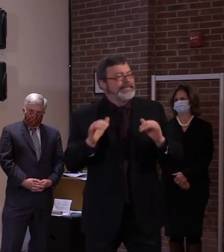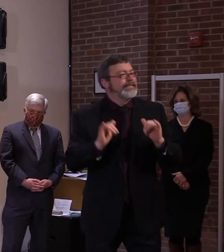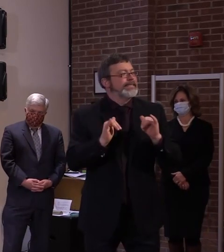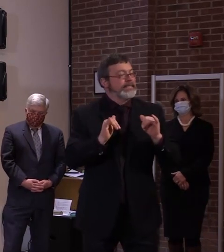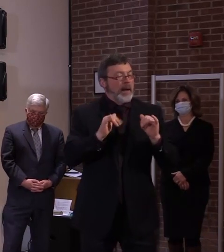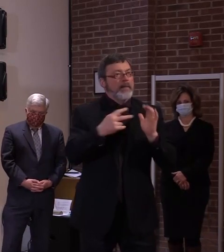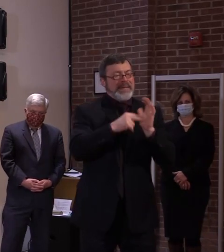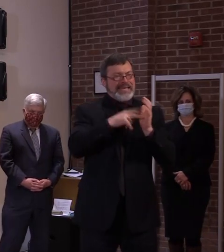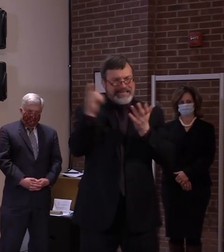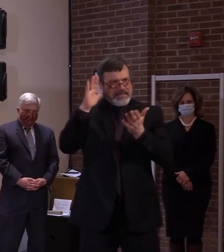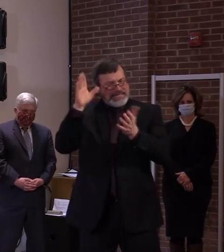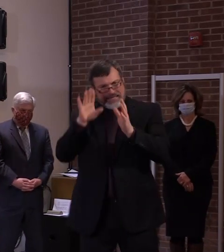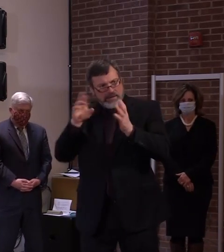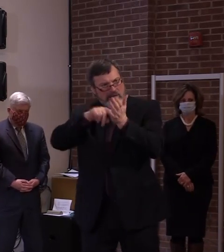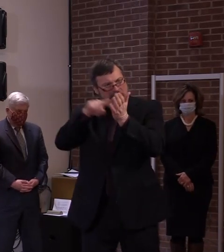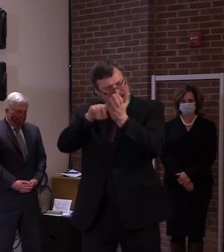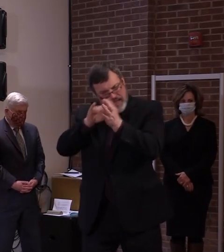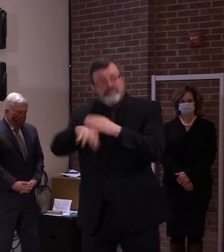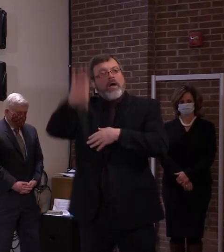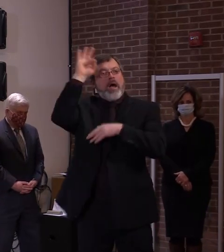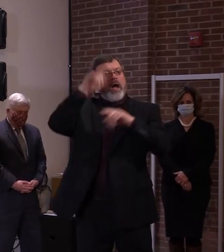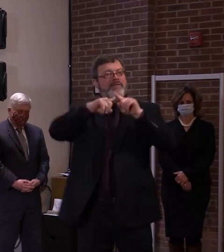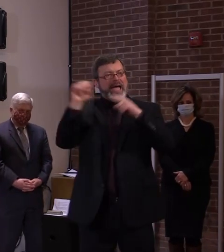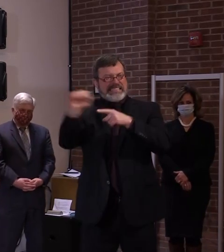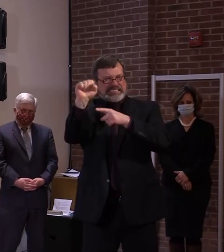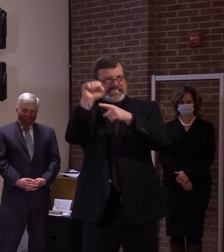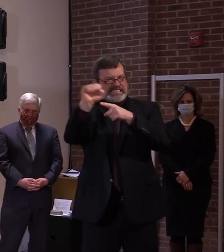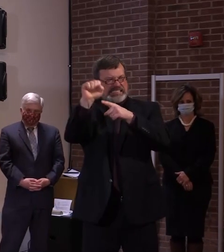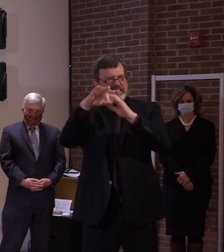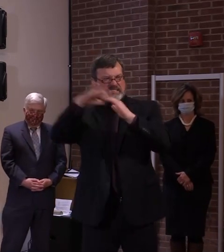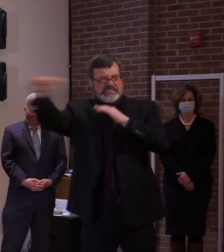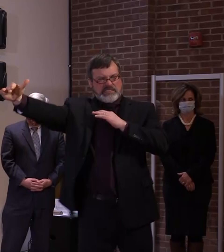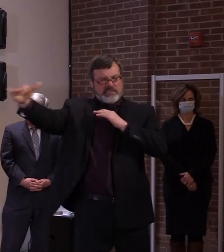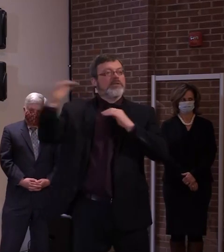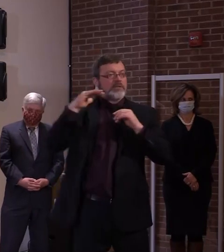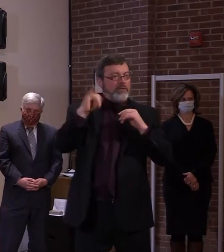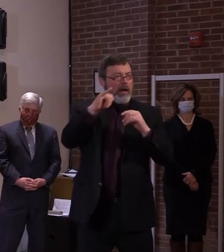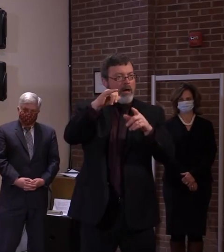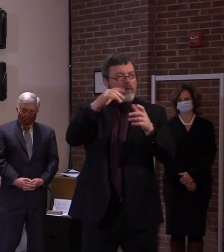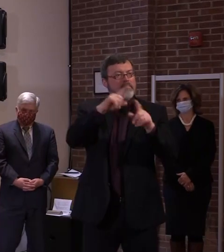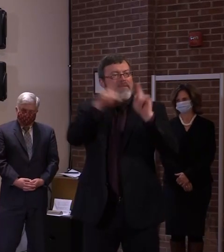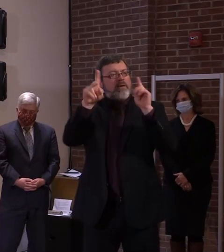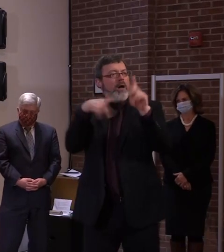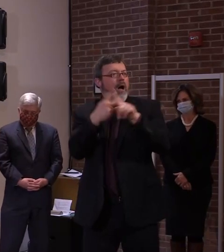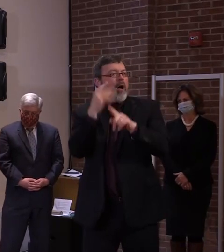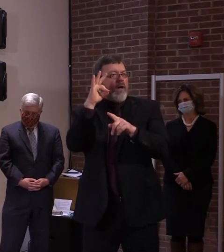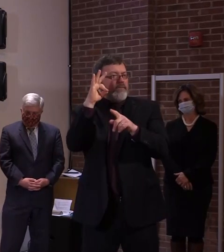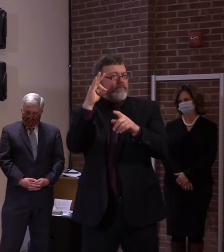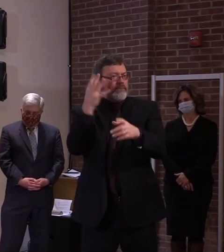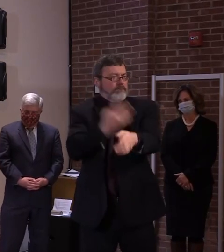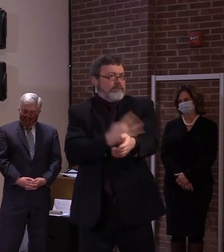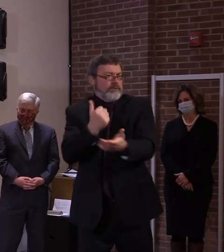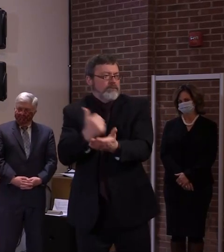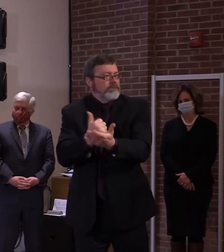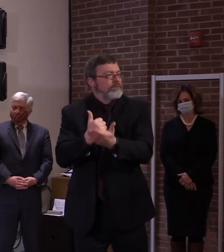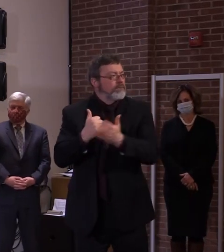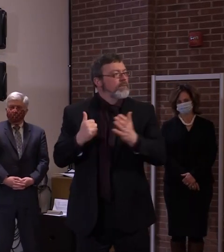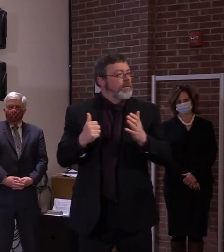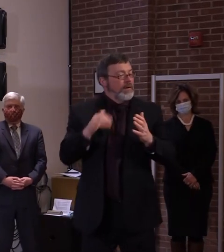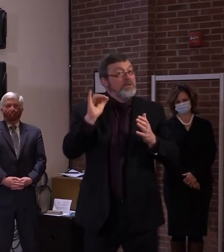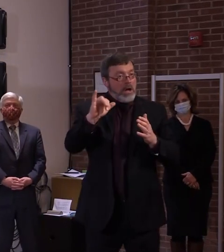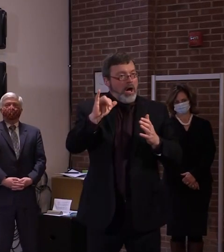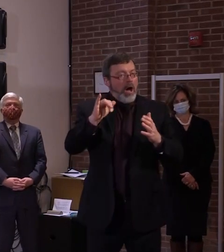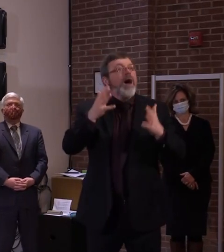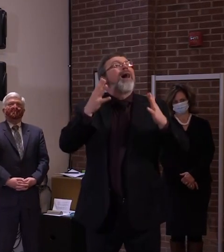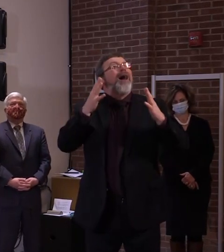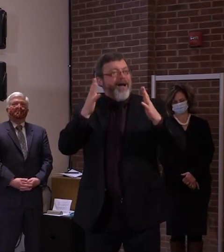sotrovimab, which is effective. We have received only 156 doses of this thus far, but expect this